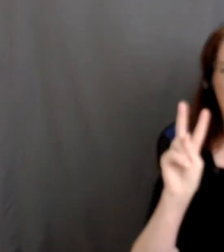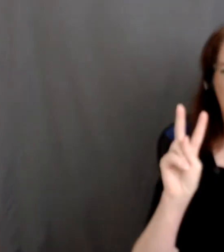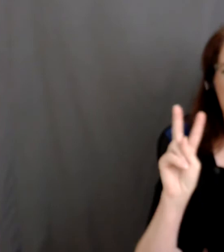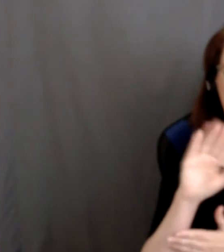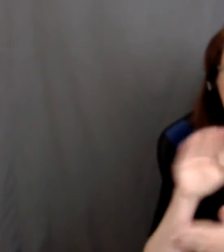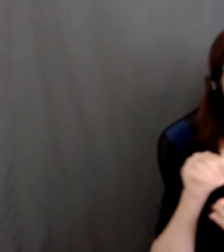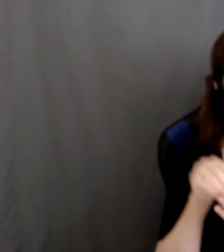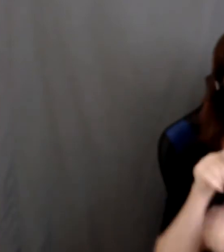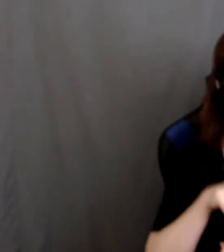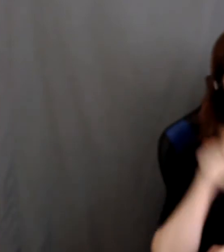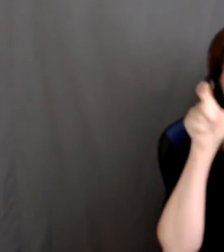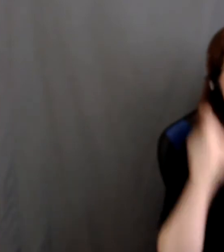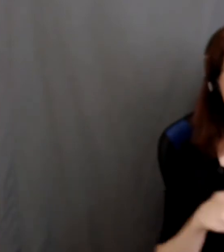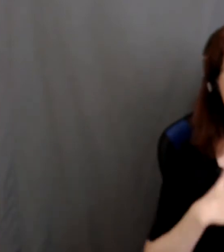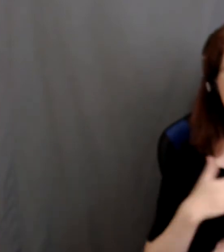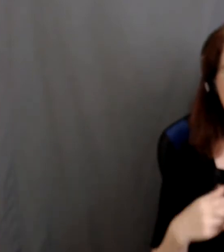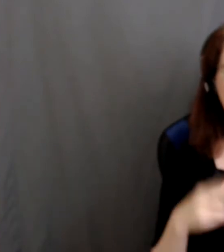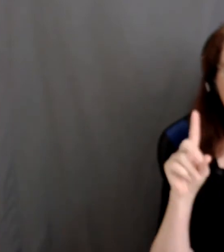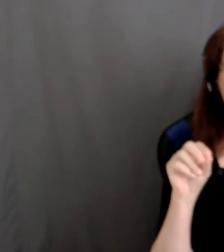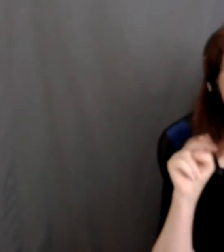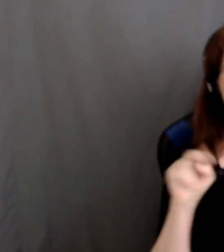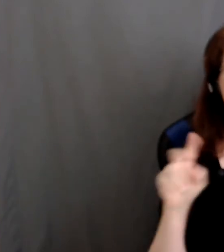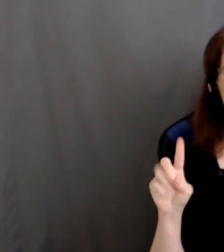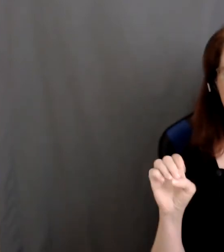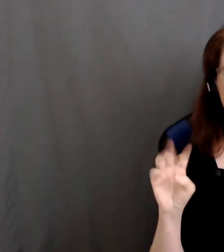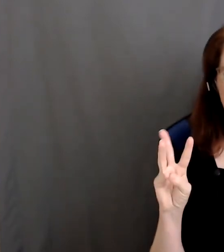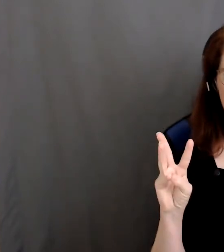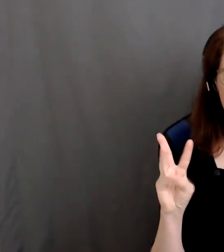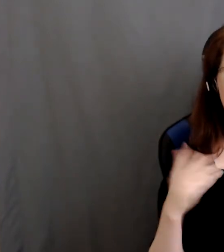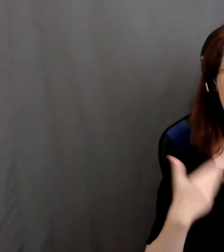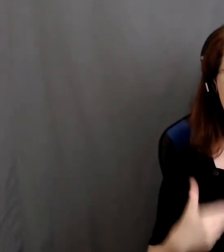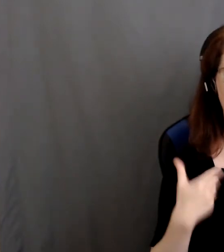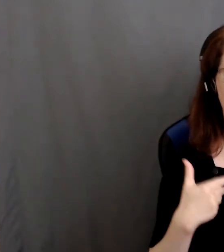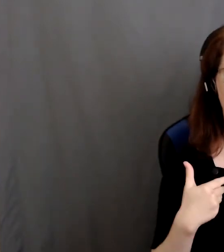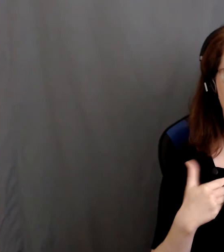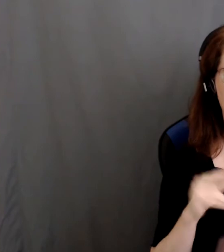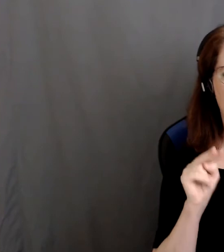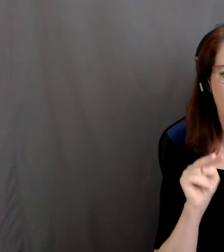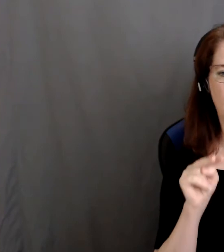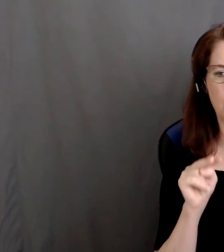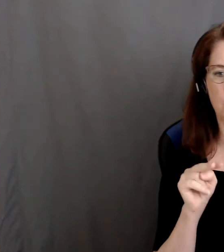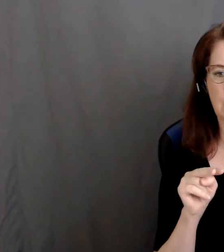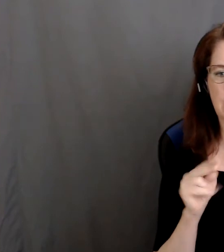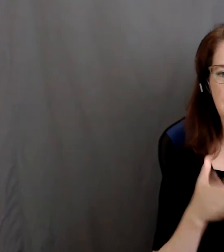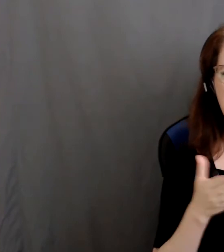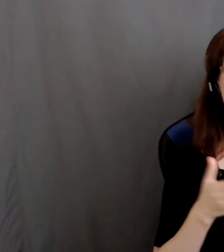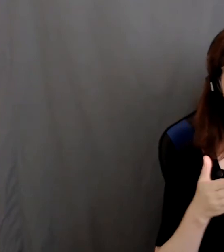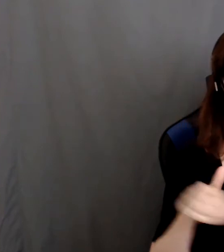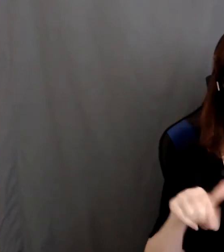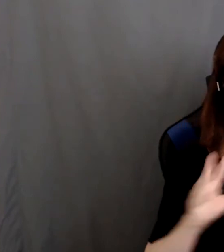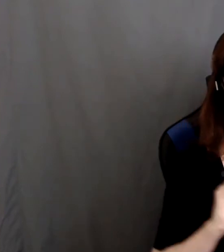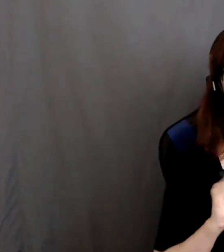Time. My name is Don Du, and I am monitoring this